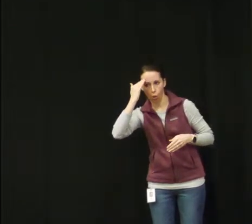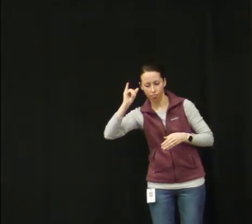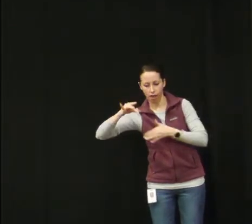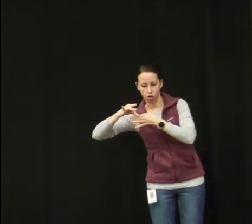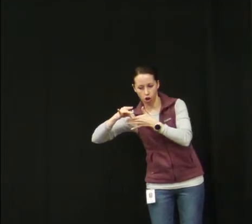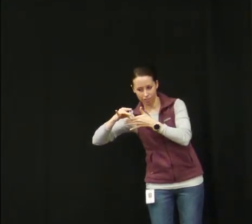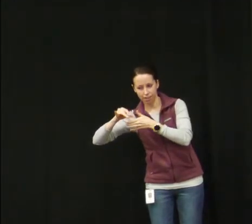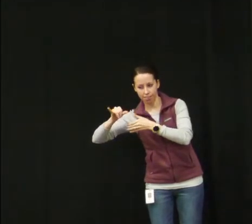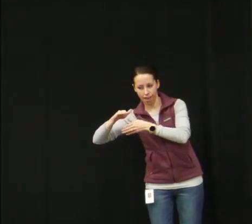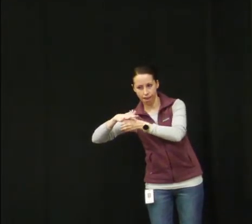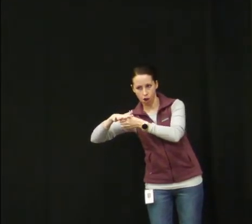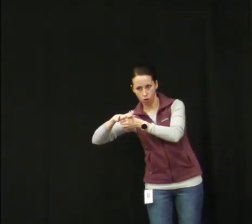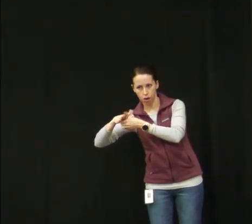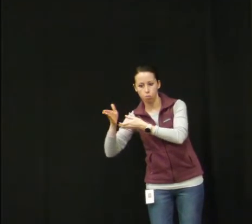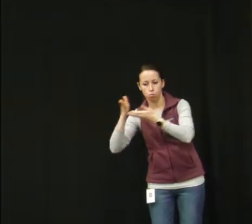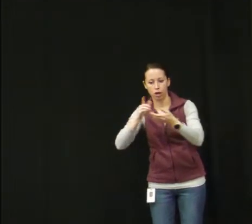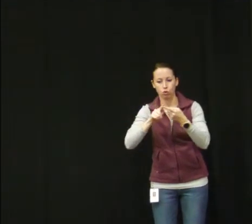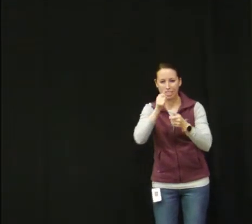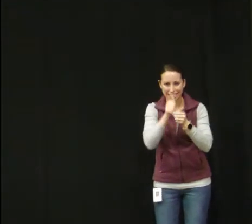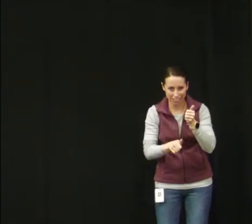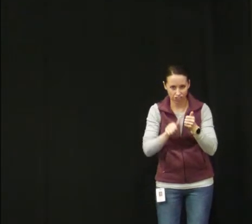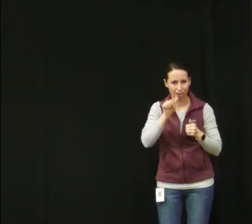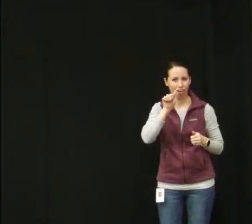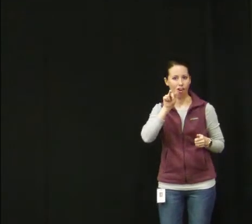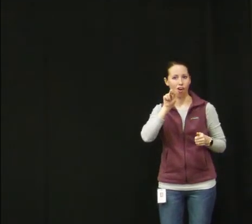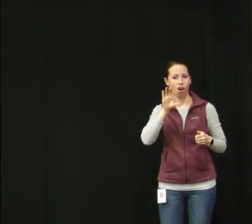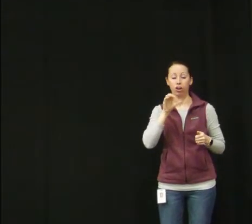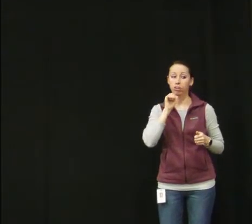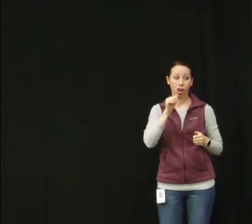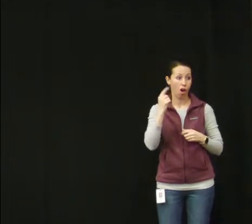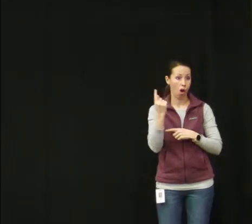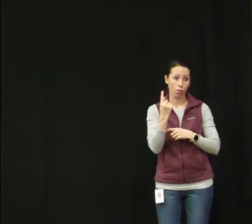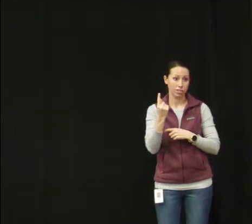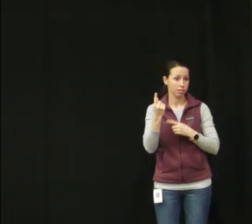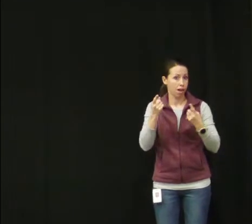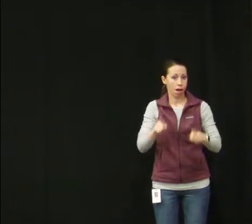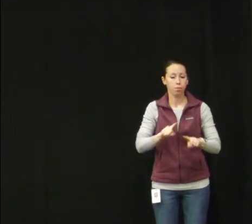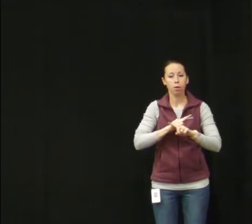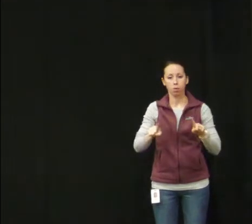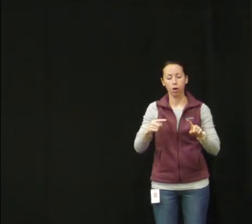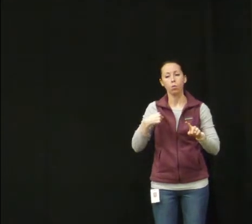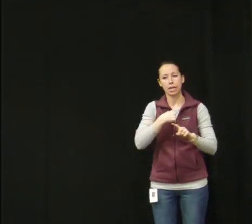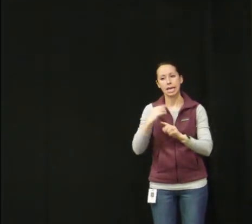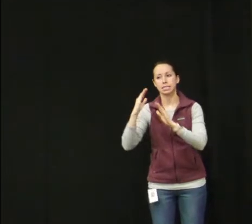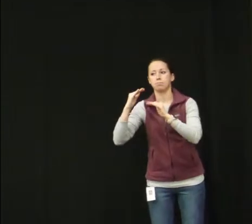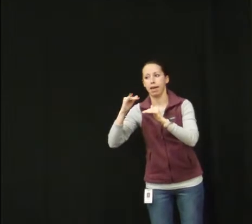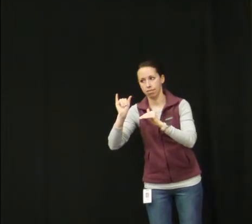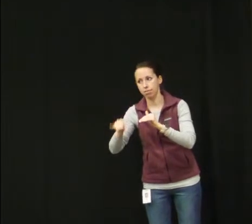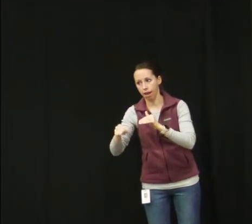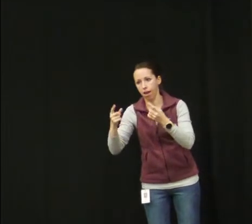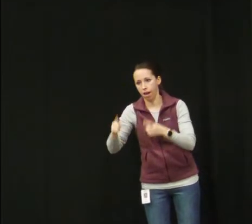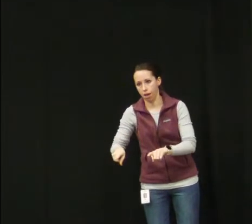to each ARC. Now, they don't always do that, but they are expected to do that. That's